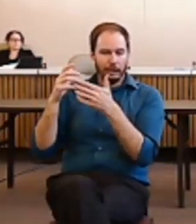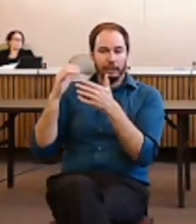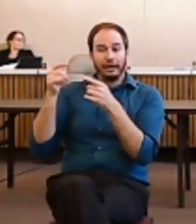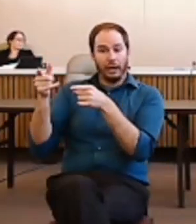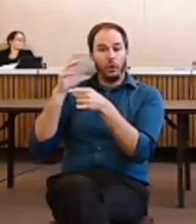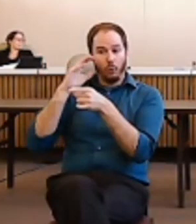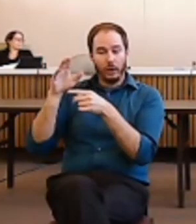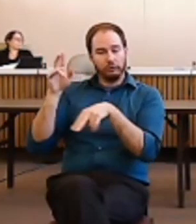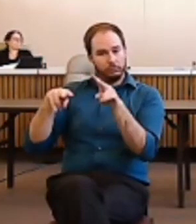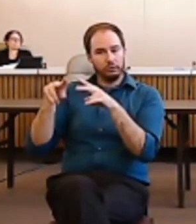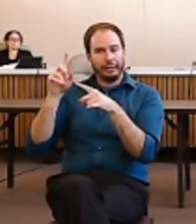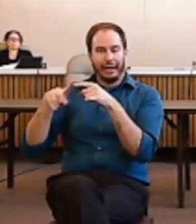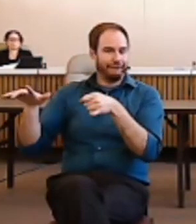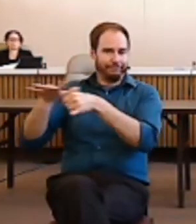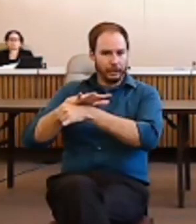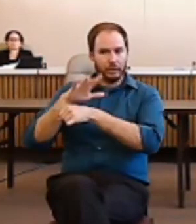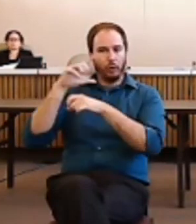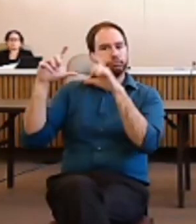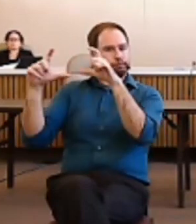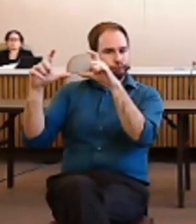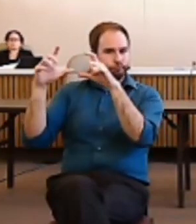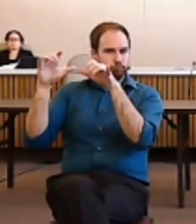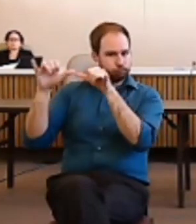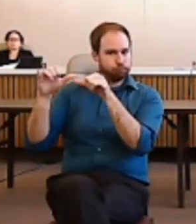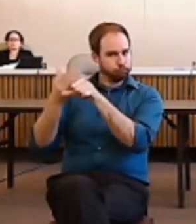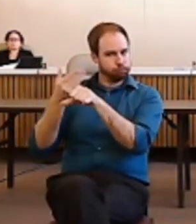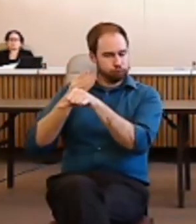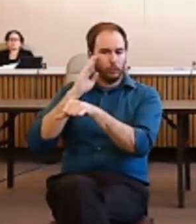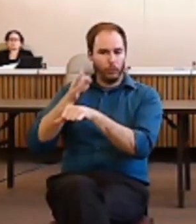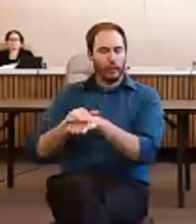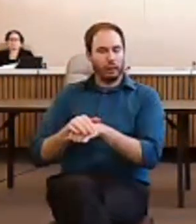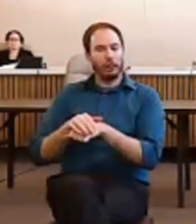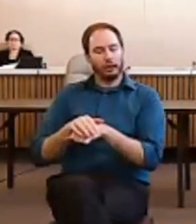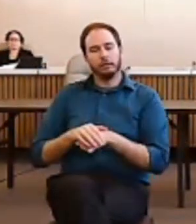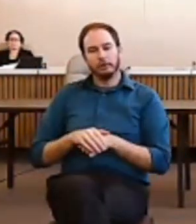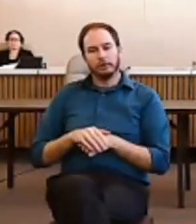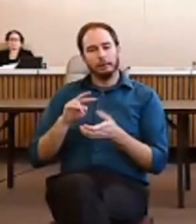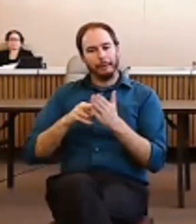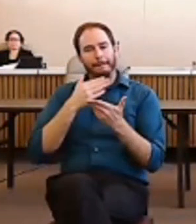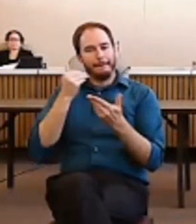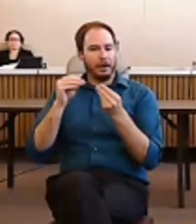one will not be allowed to be filled in. This one, they will have to maintain. Okay, all right.